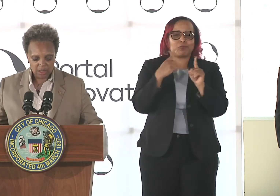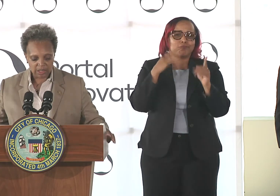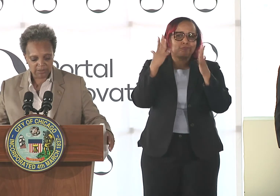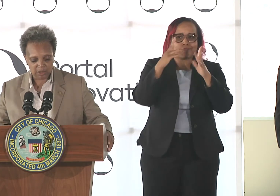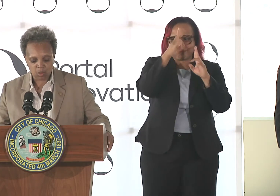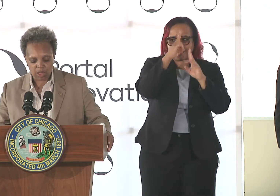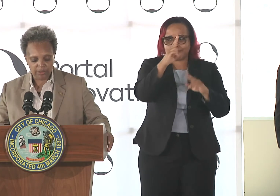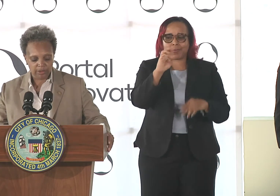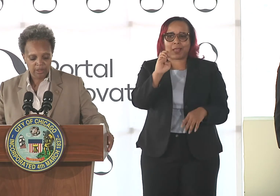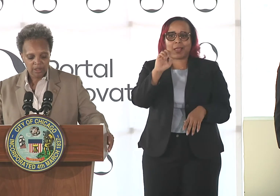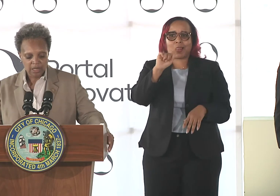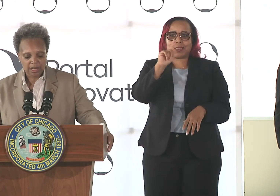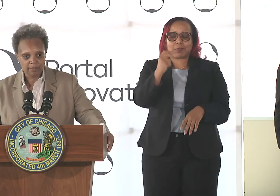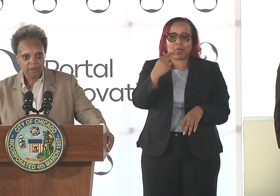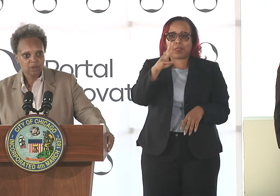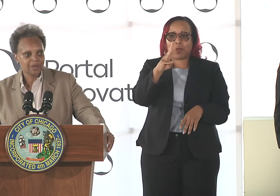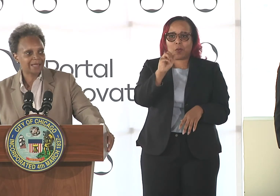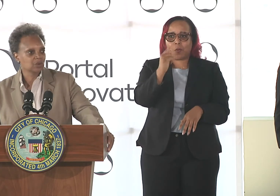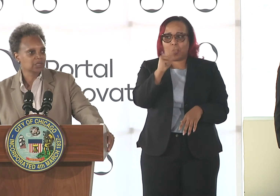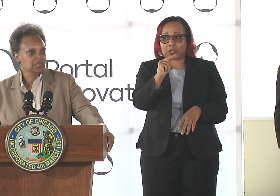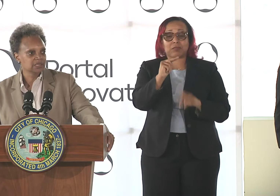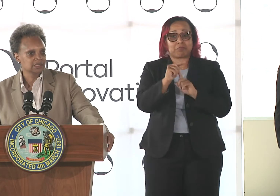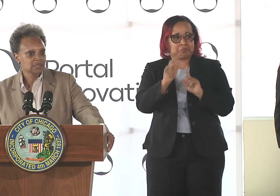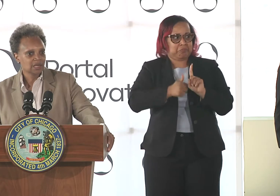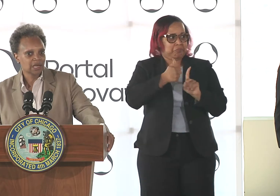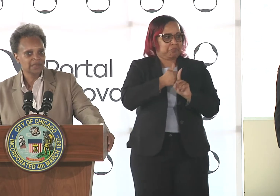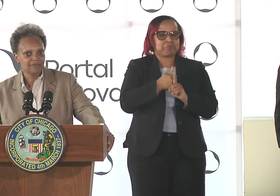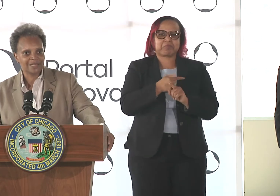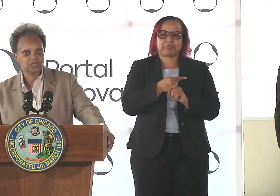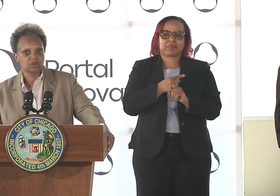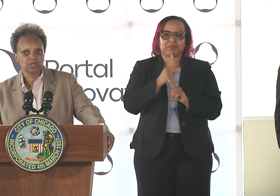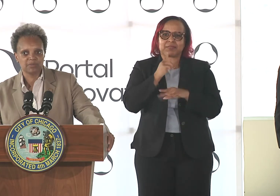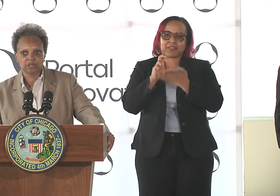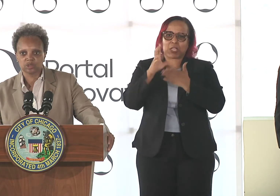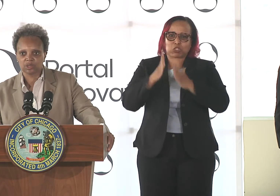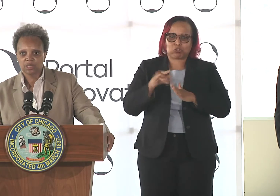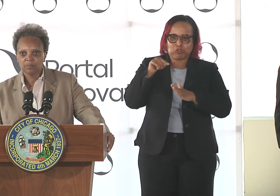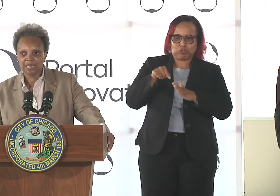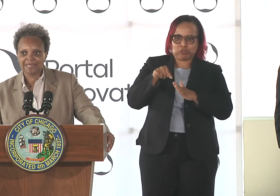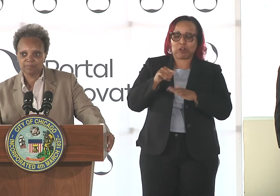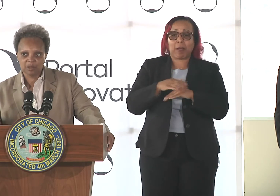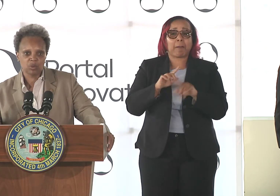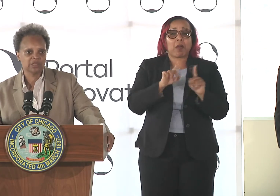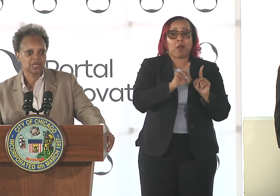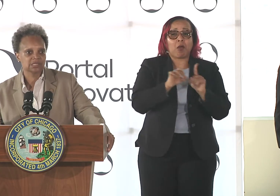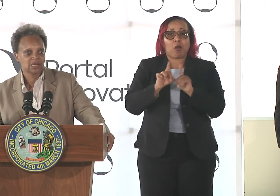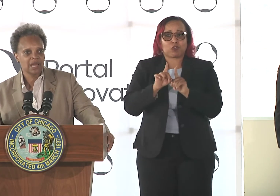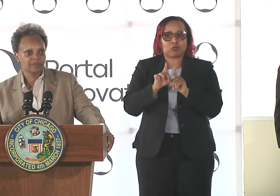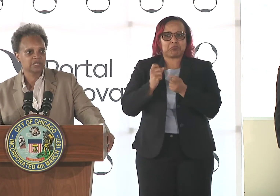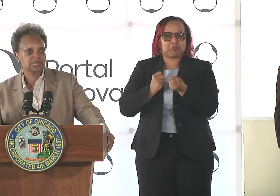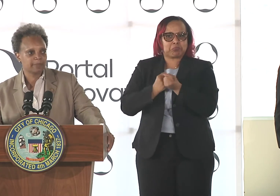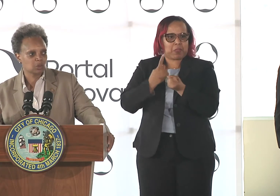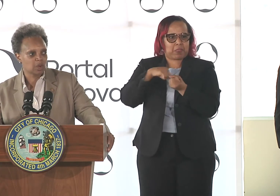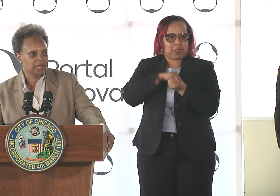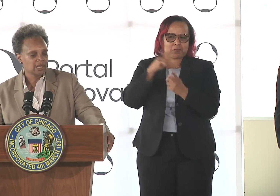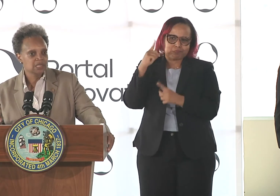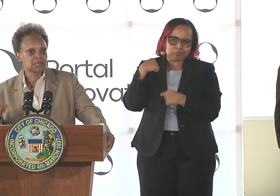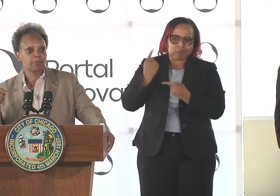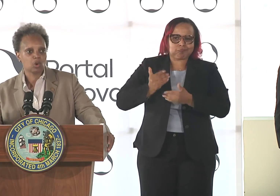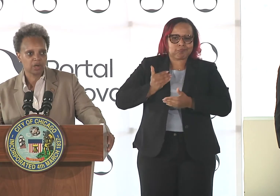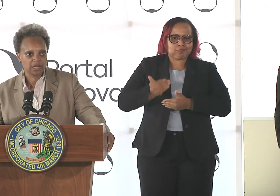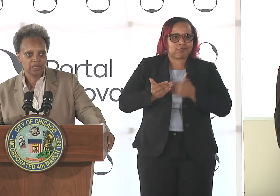to Elizabeth Walder, who not only is an investor in this venture, but has been with us every step of the